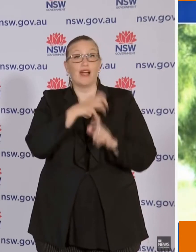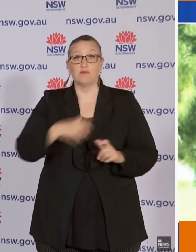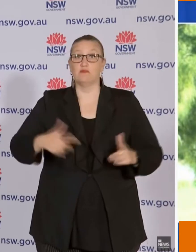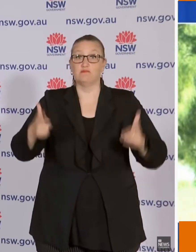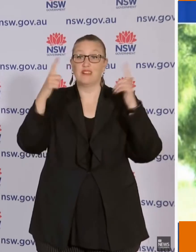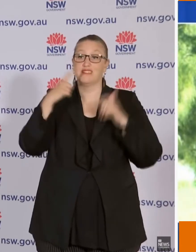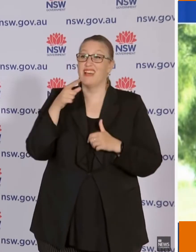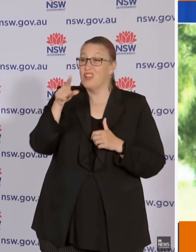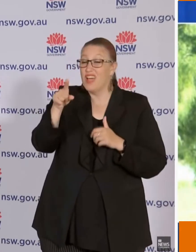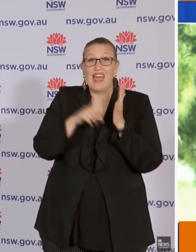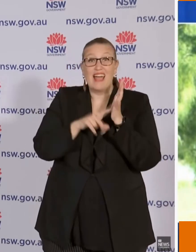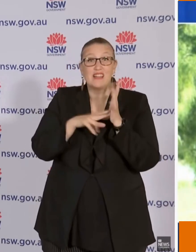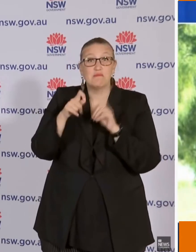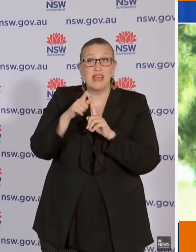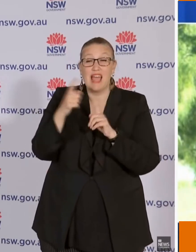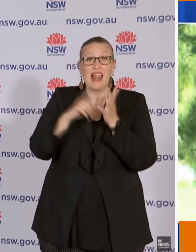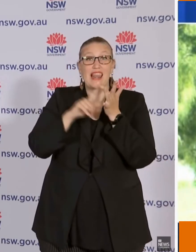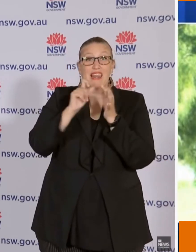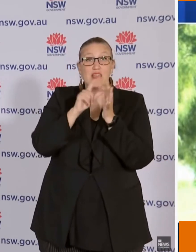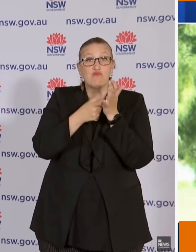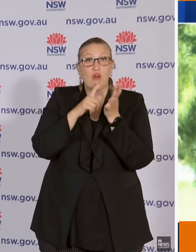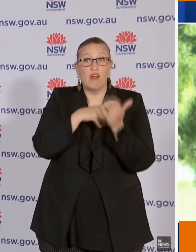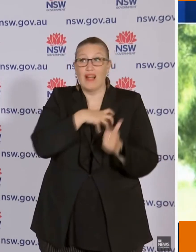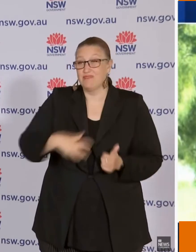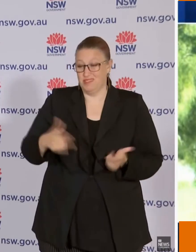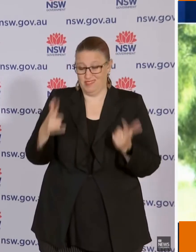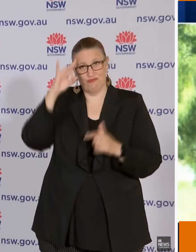got too high case numbers, even if they hit the target. Same positions in WA.